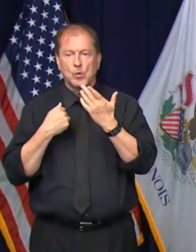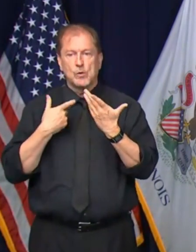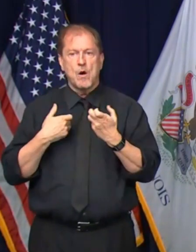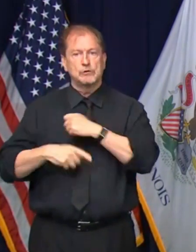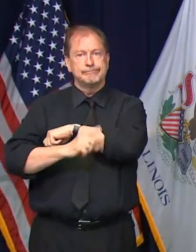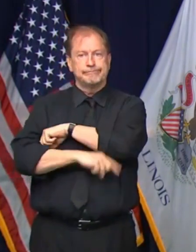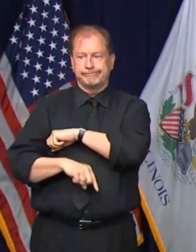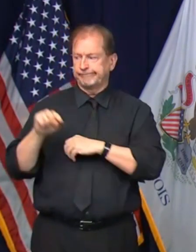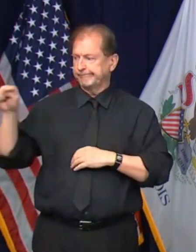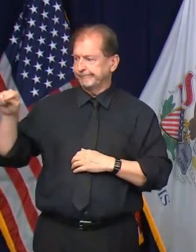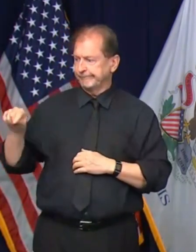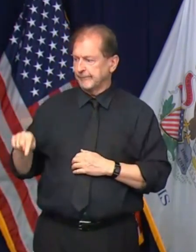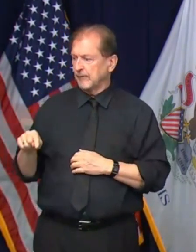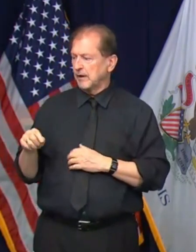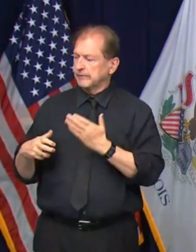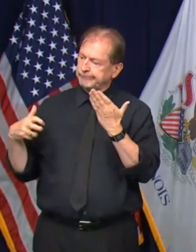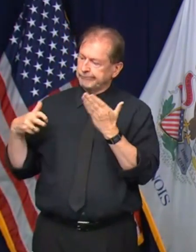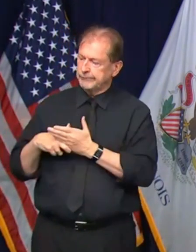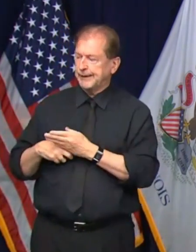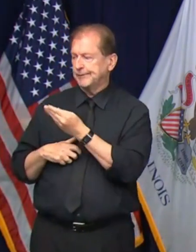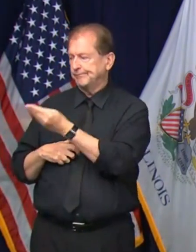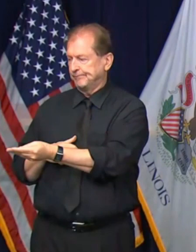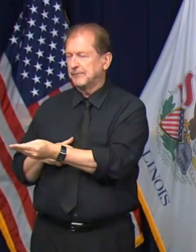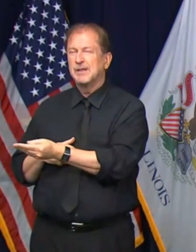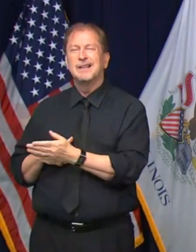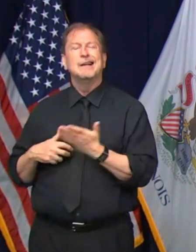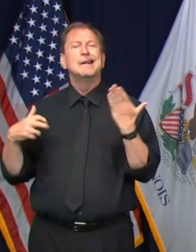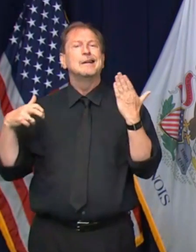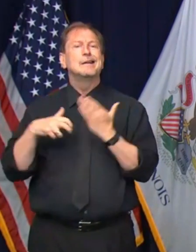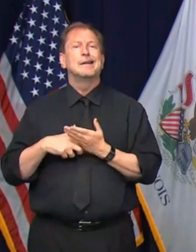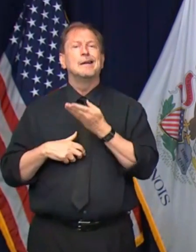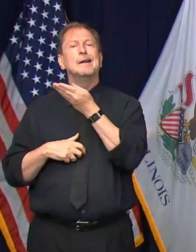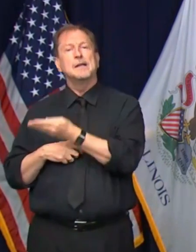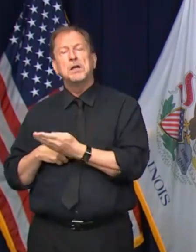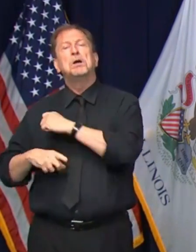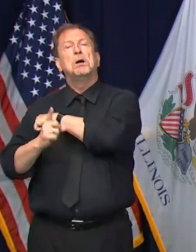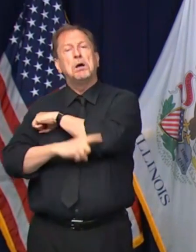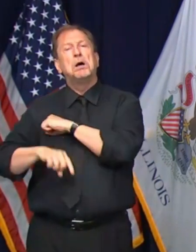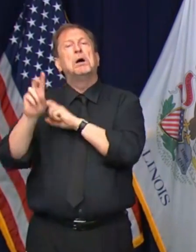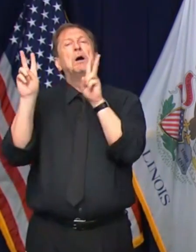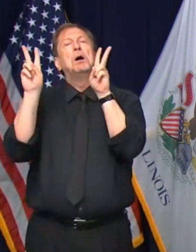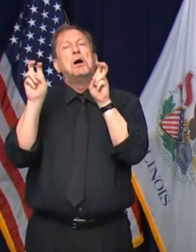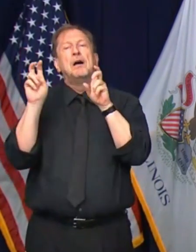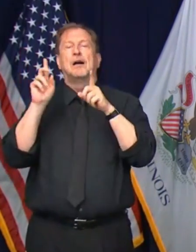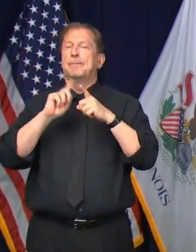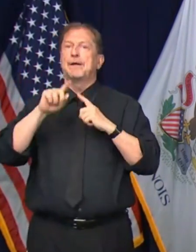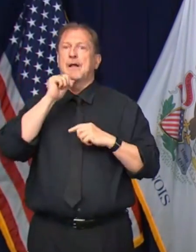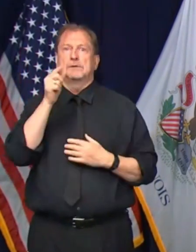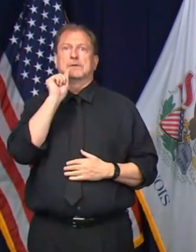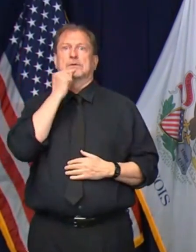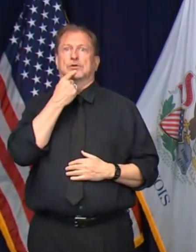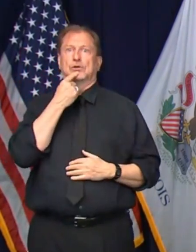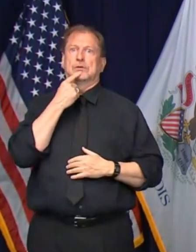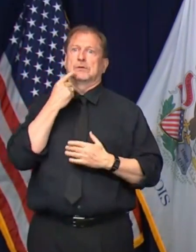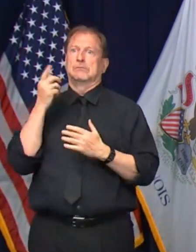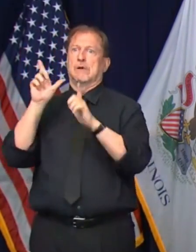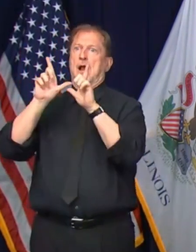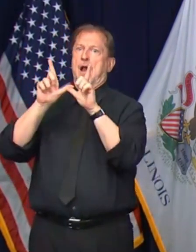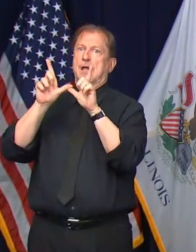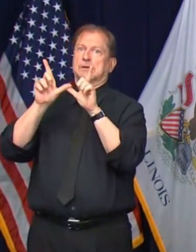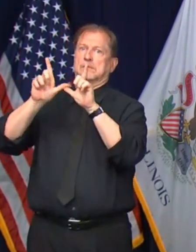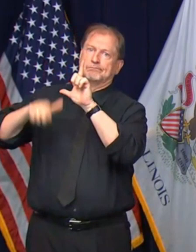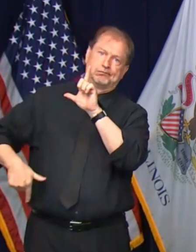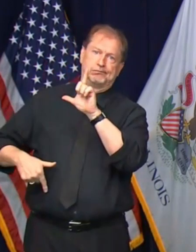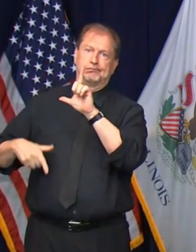ability to simply to issue a citation, which is a much lower level of consequence for people than having their license taken away